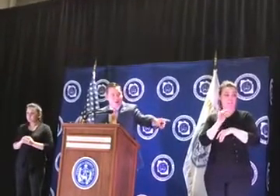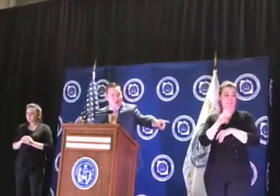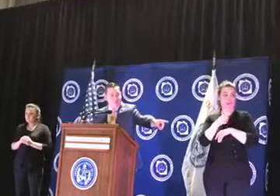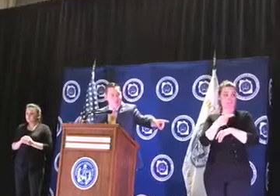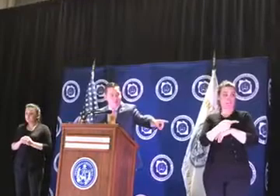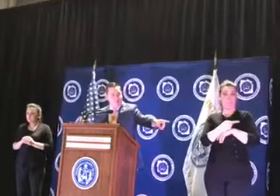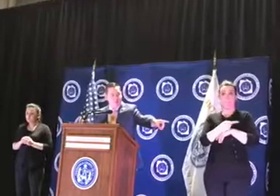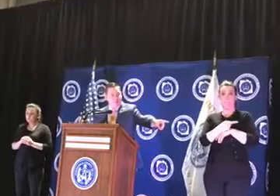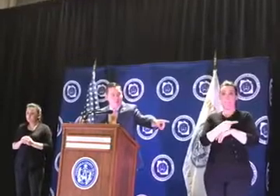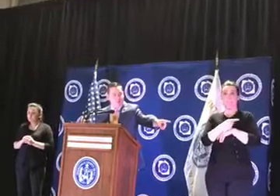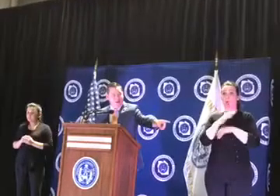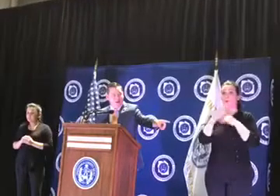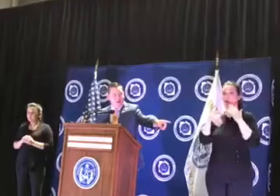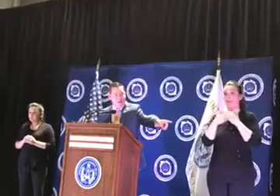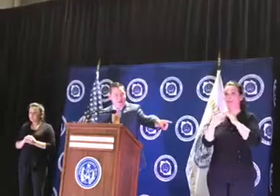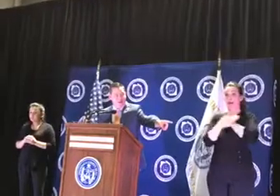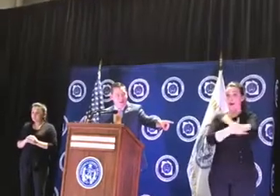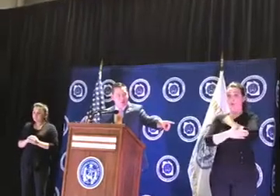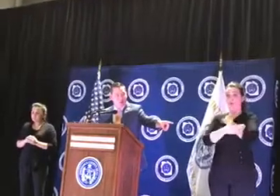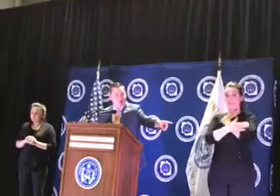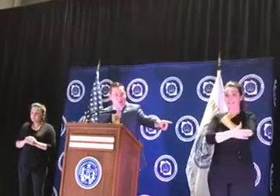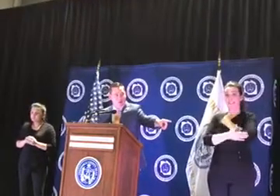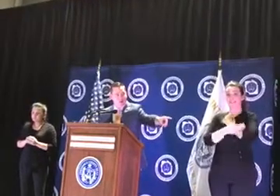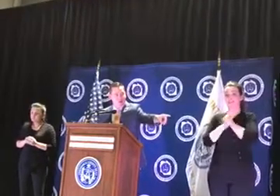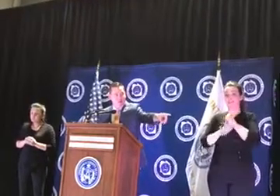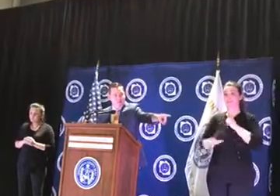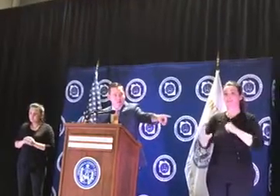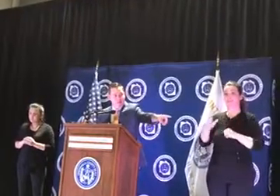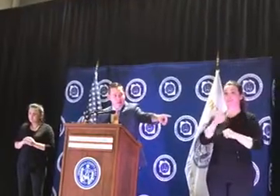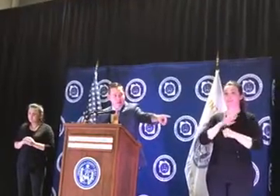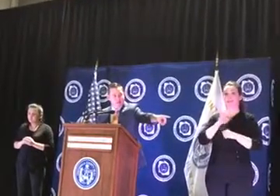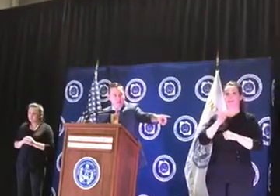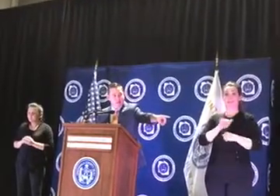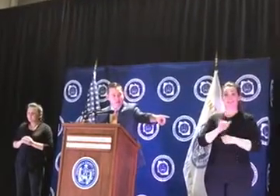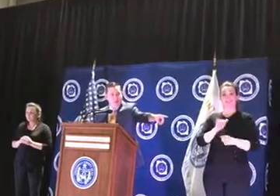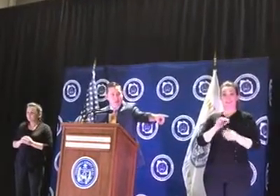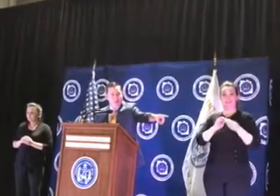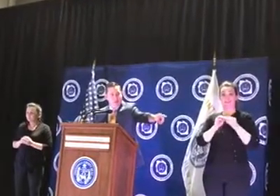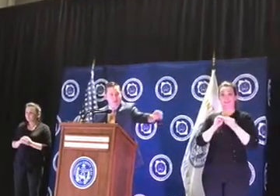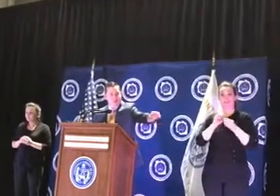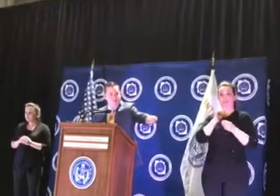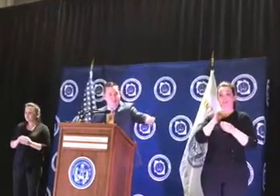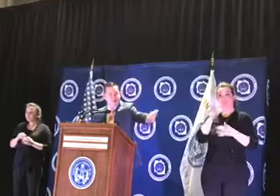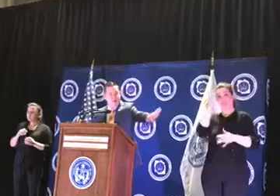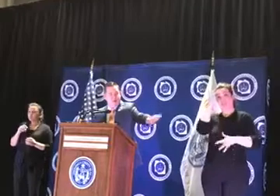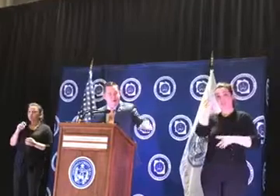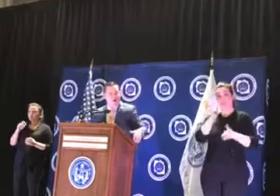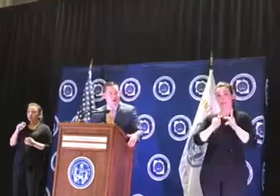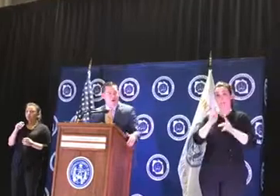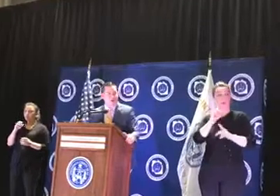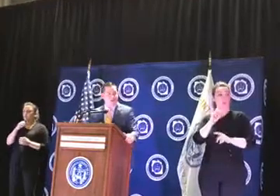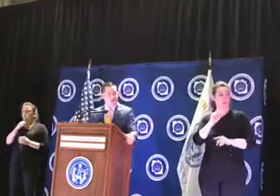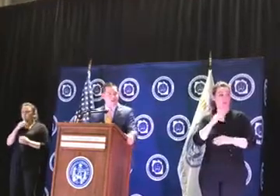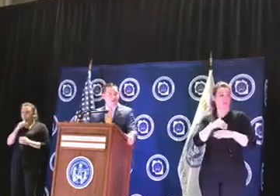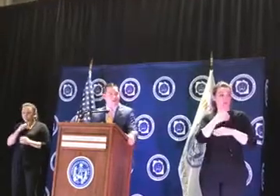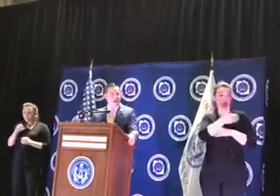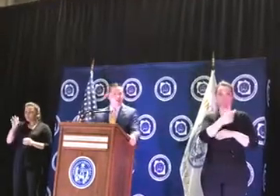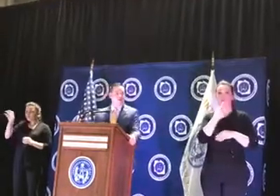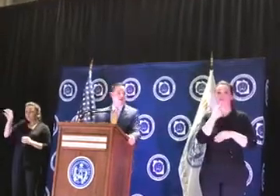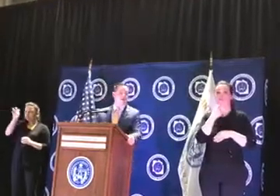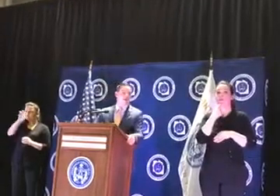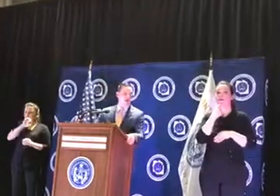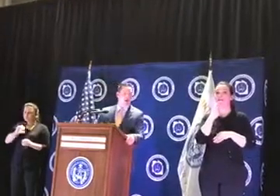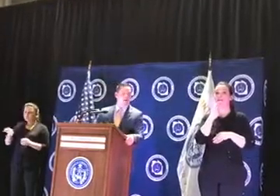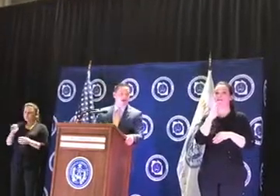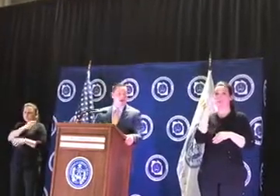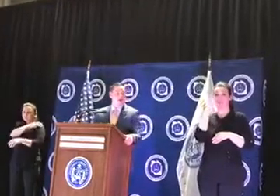of positive cases where people live. The map next to it with the red, you'll see the red. All those